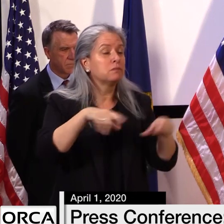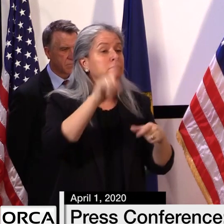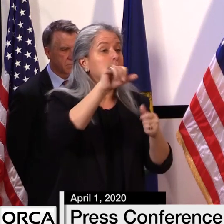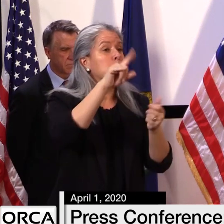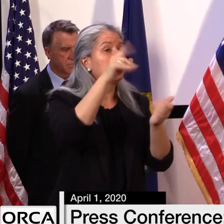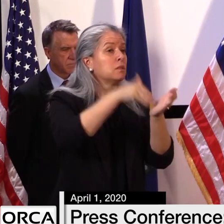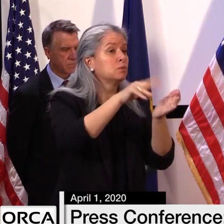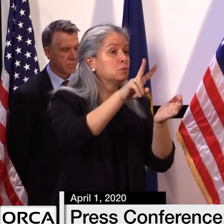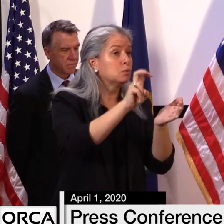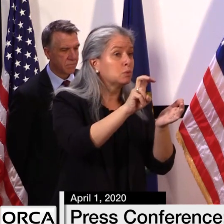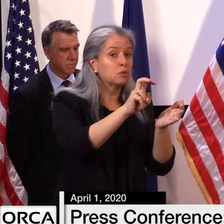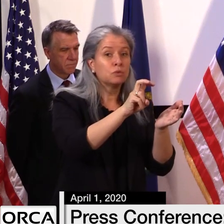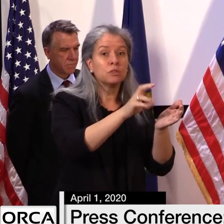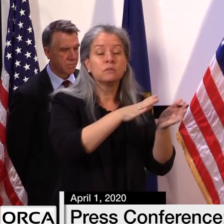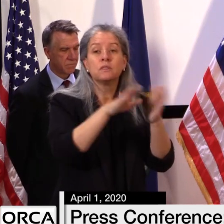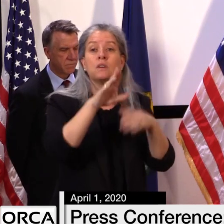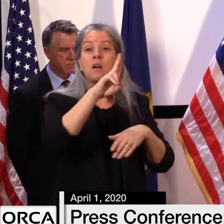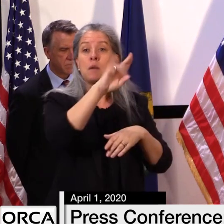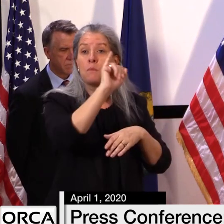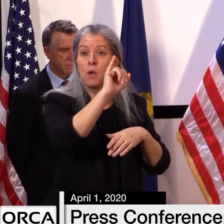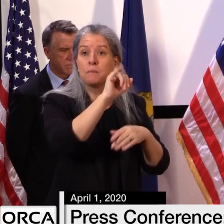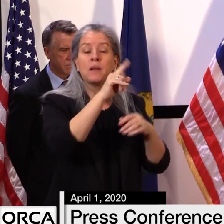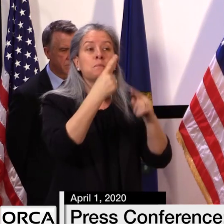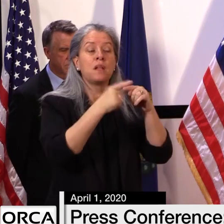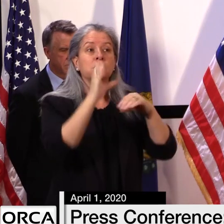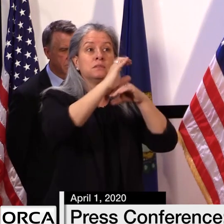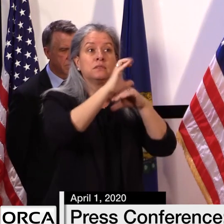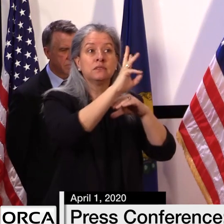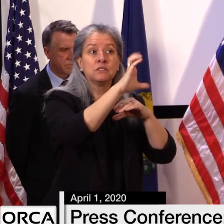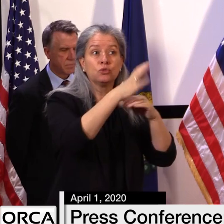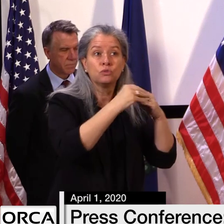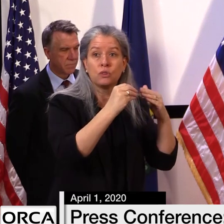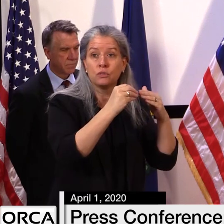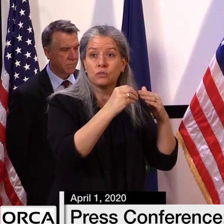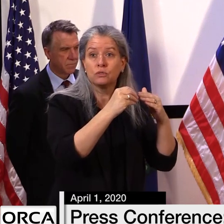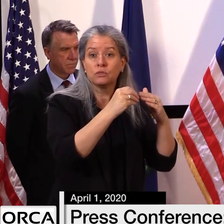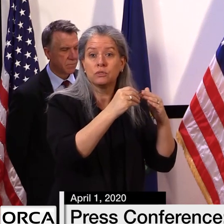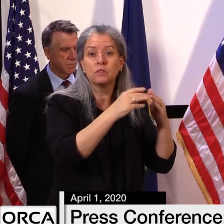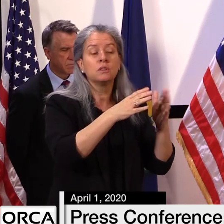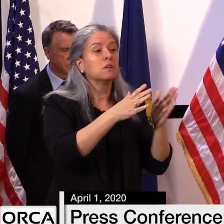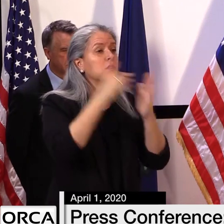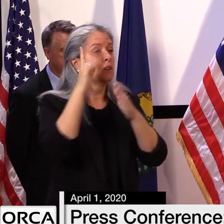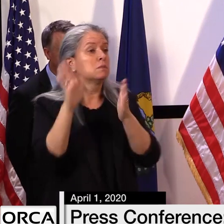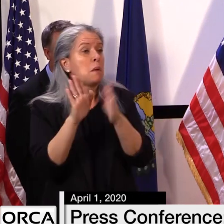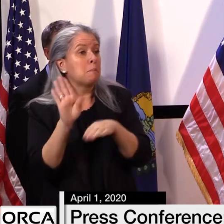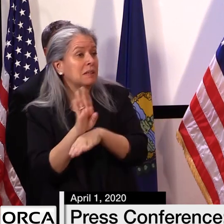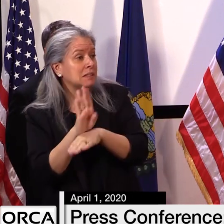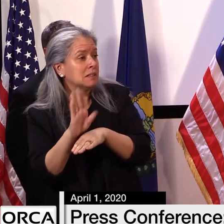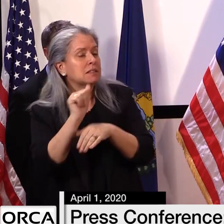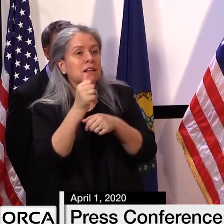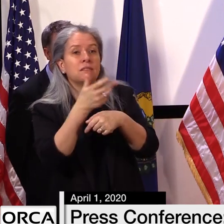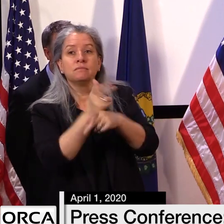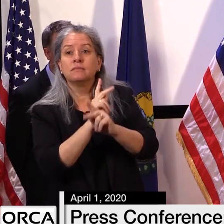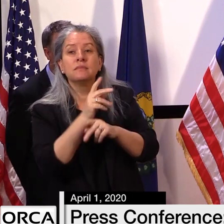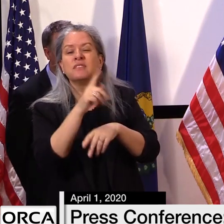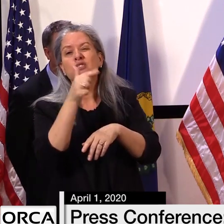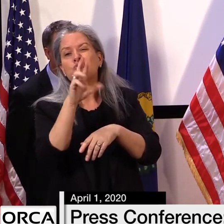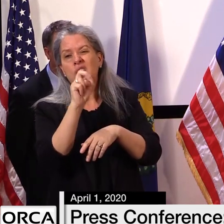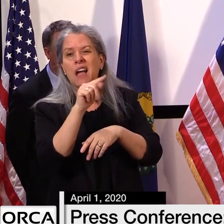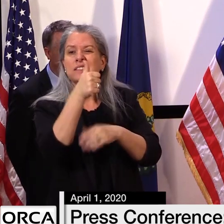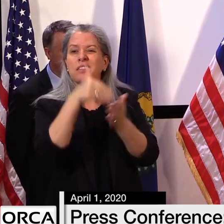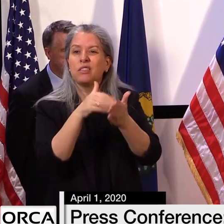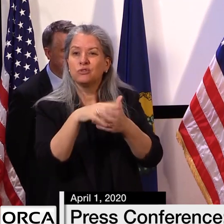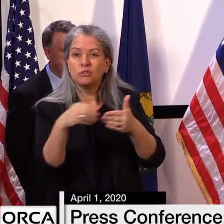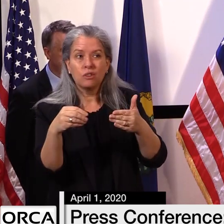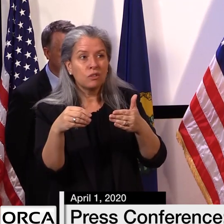$1,200, with the unemployment supplement, $600 a week, with small businesses, with that $10,000 grant,